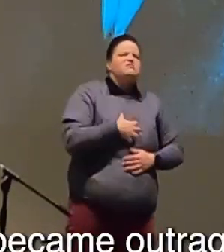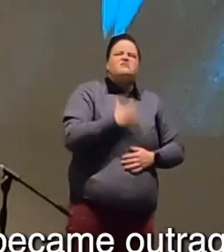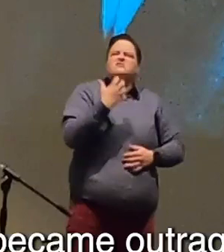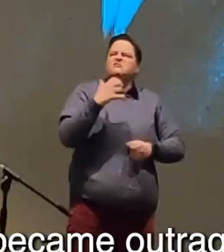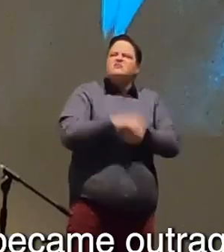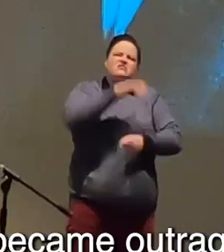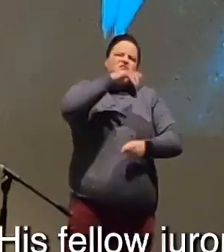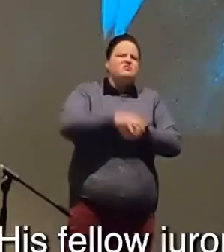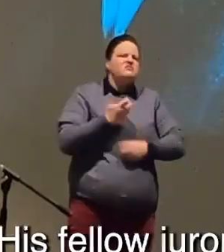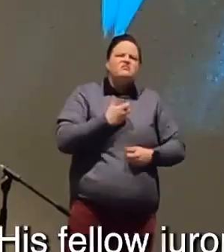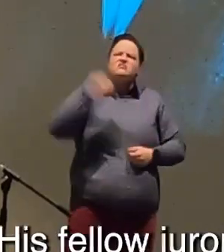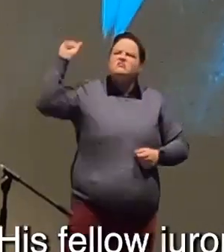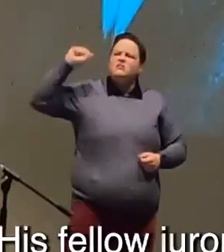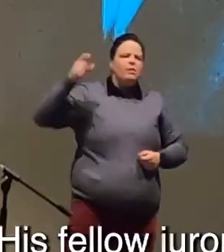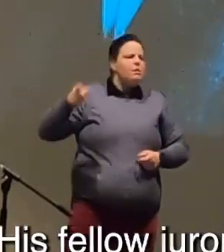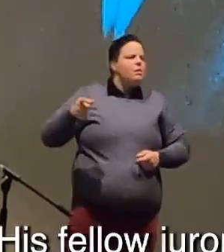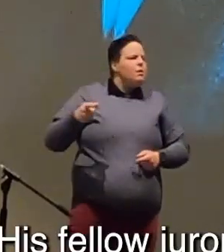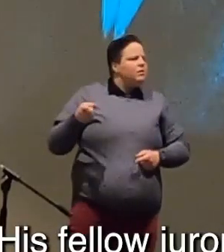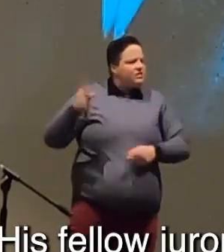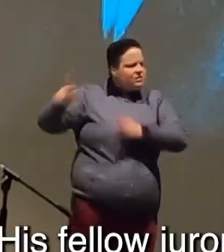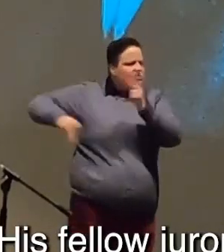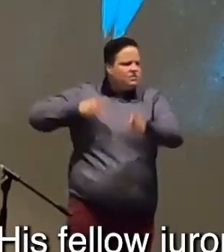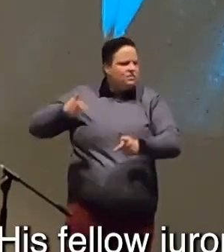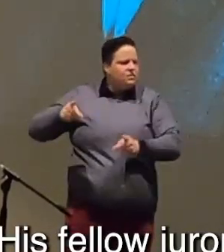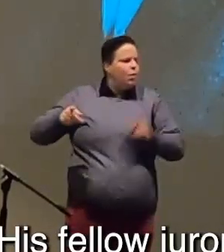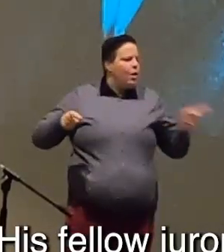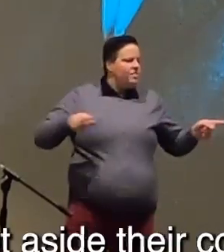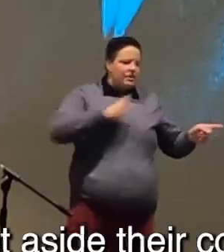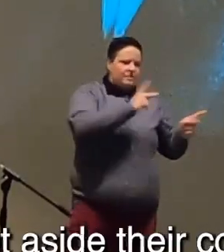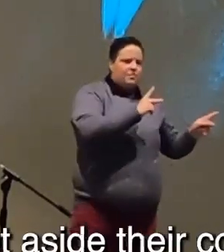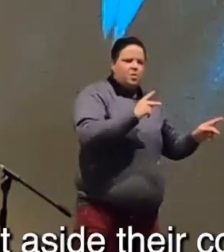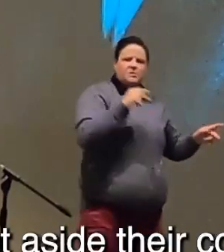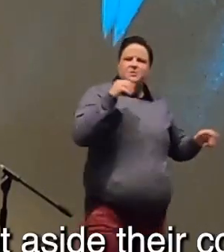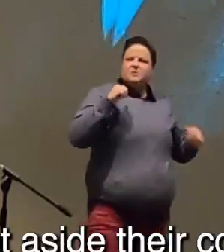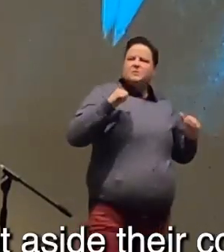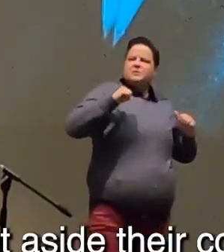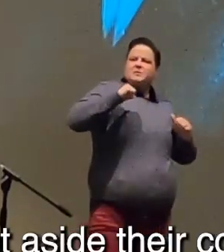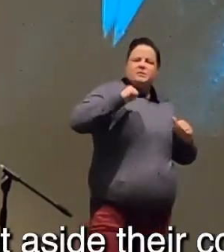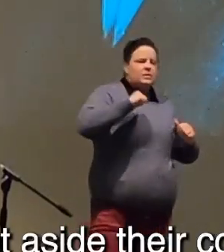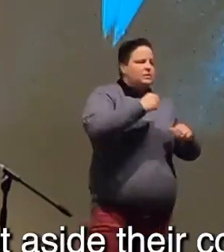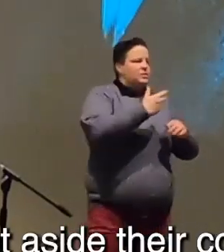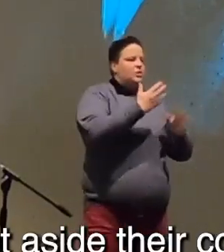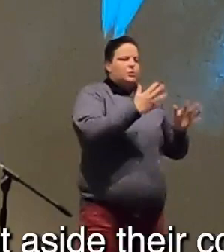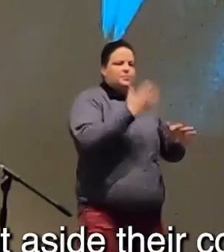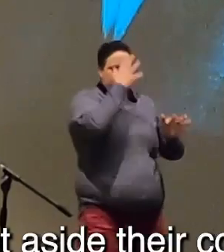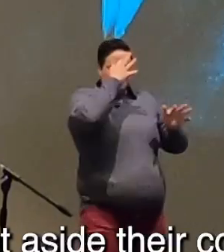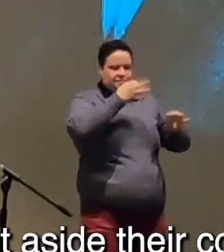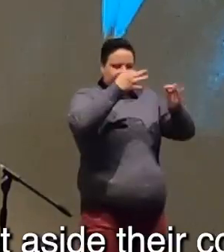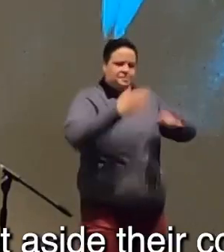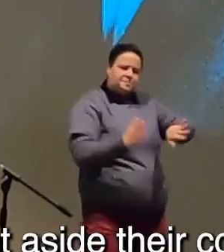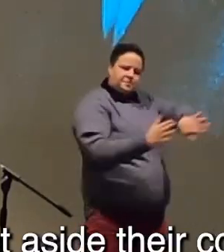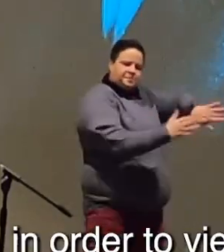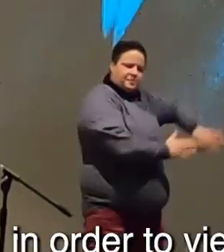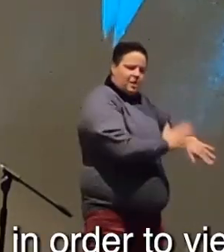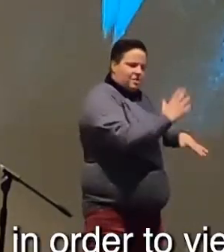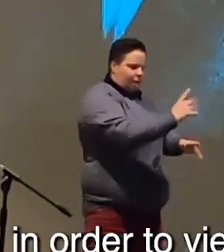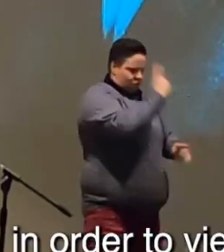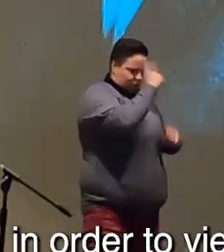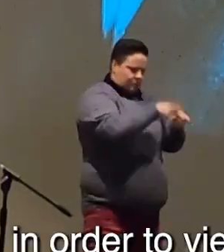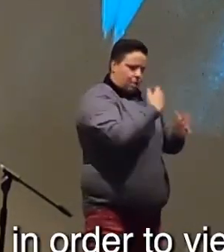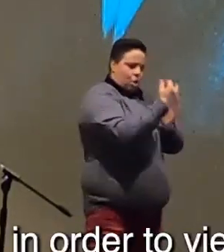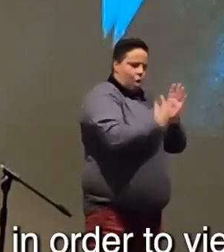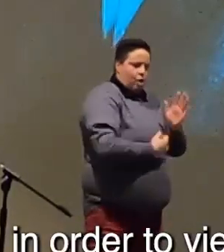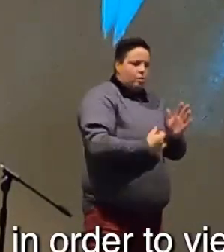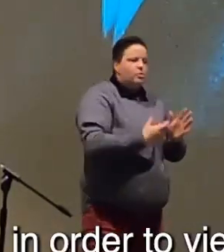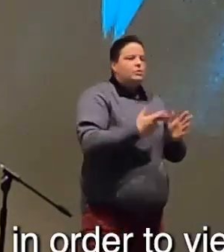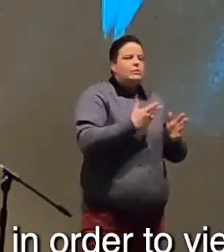opinion that, quote, his fellow jurors were apparently reluctant to set aside their conventional convictions about art in order to